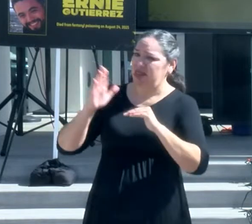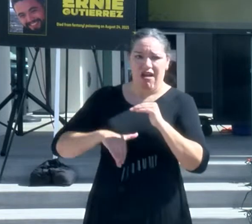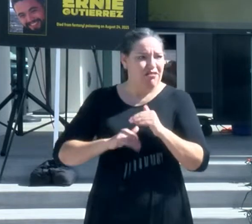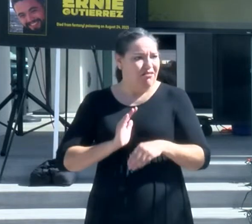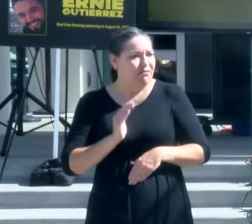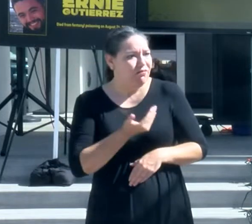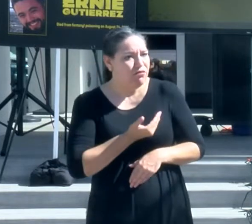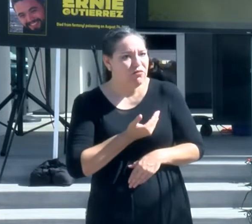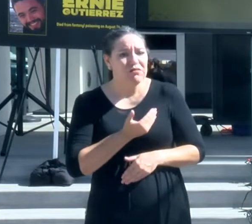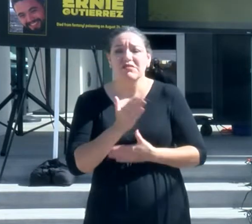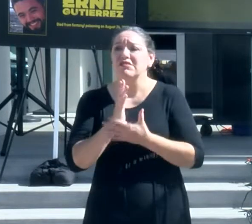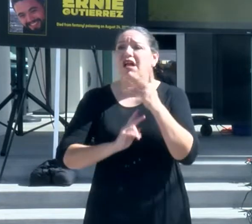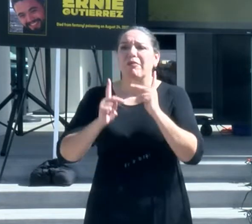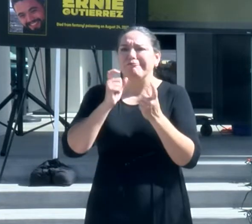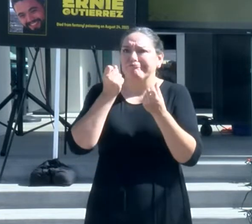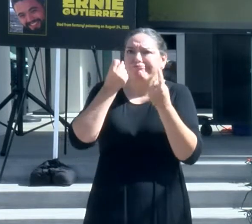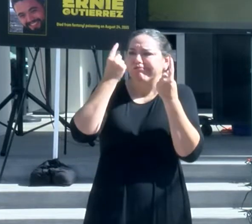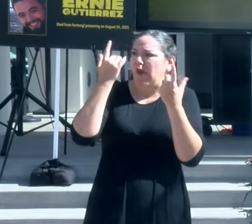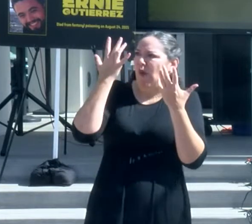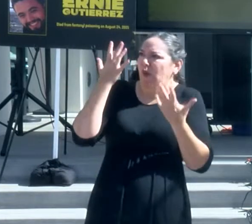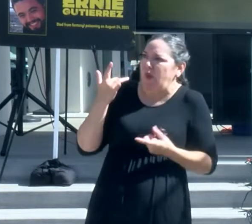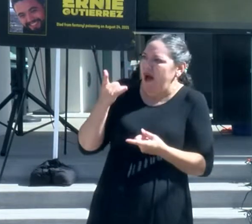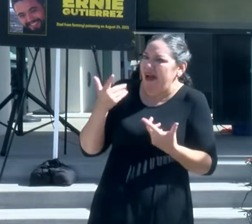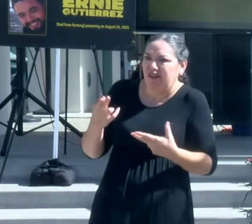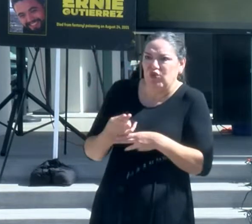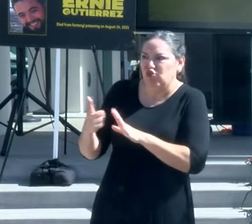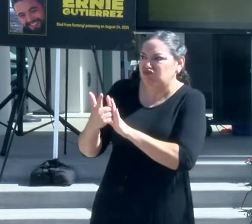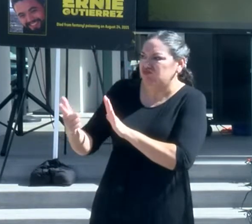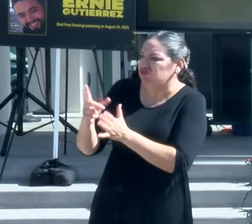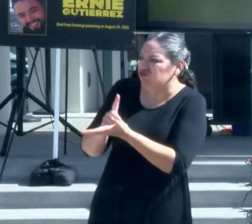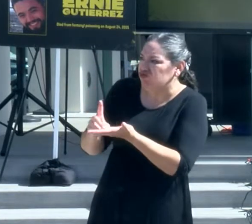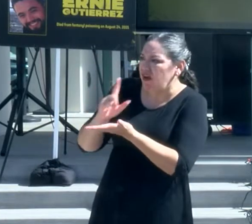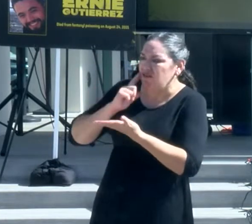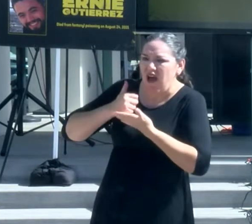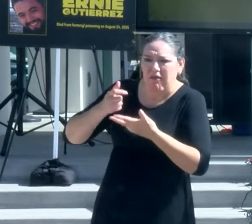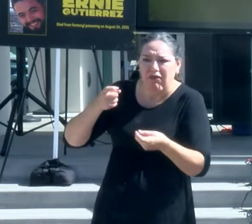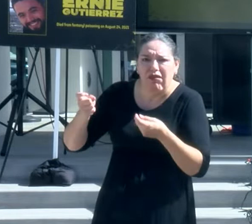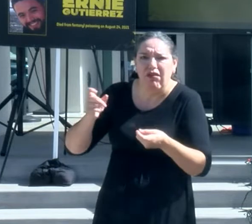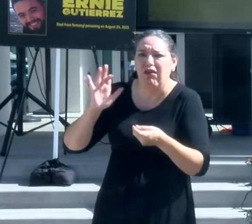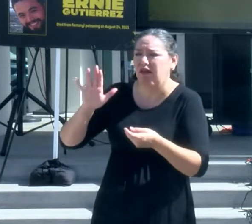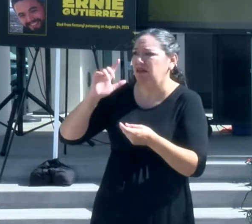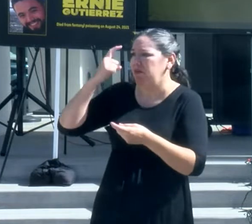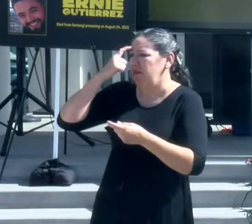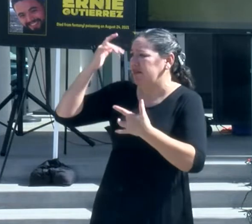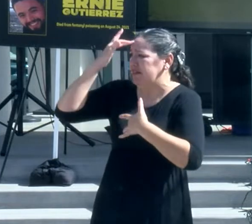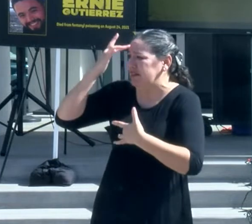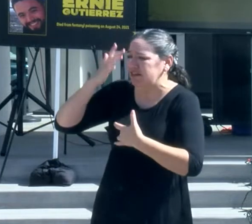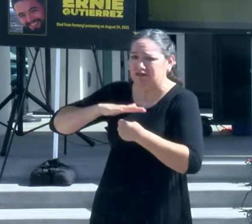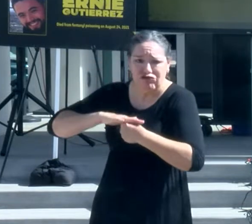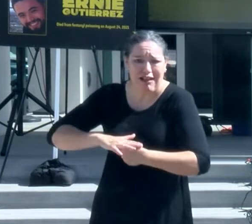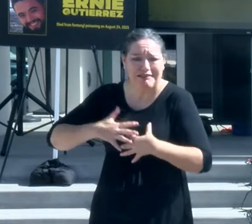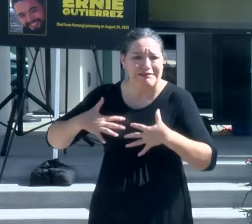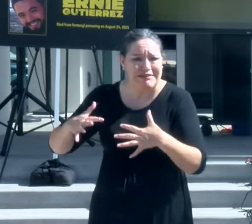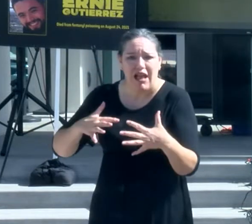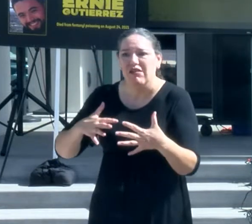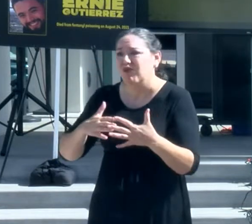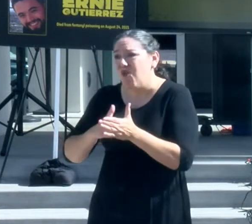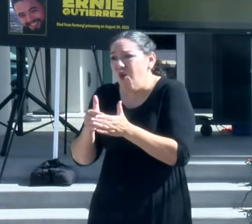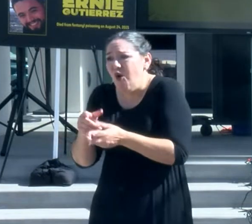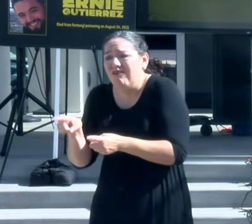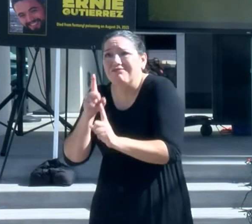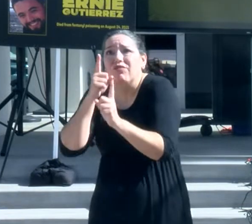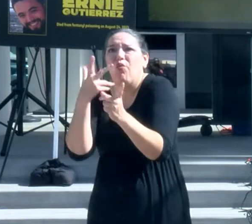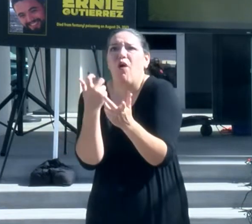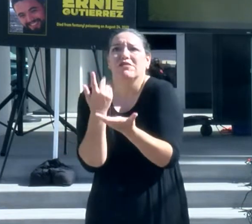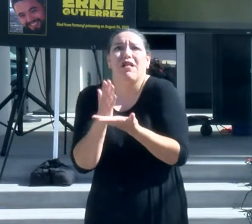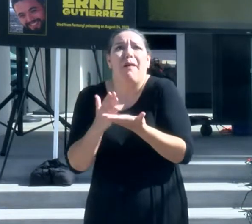drugs to deal with their mental illness, their stress, or their anxiety, they were most likely seeking relief from how they